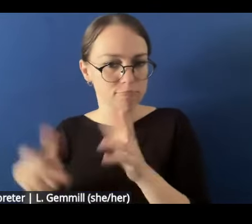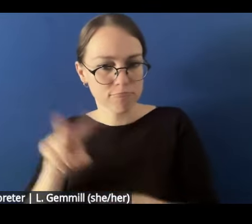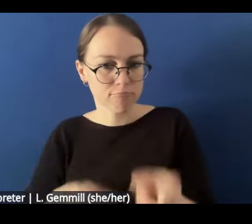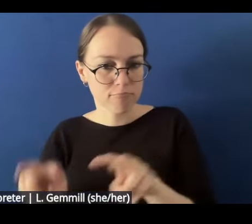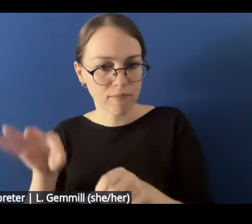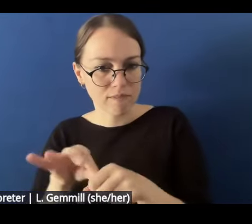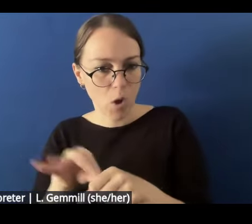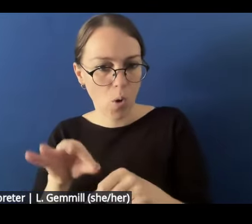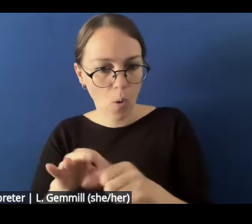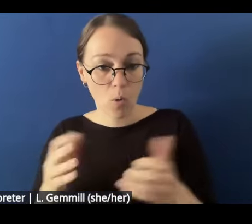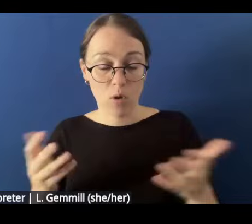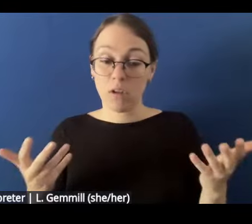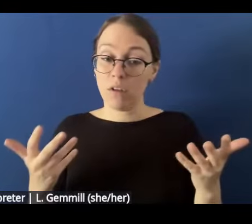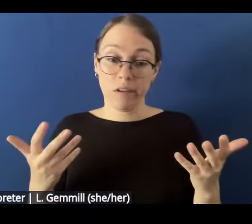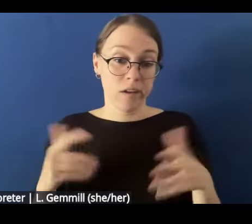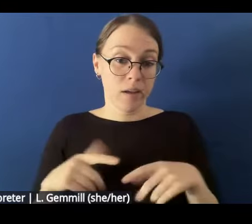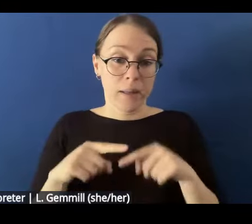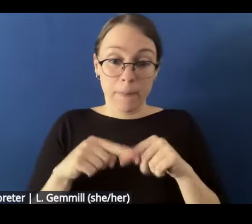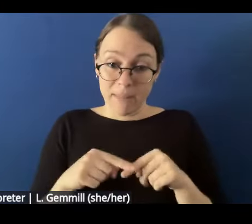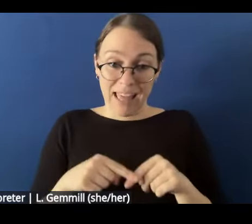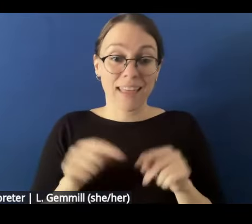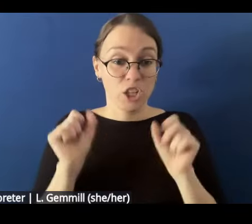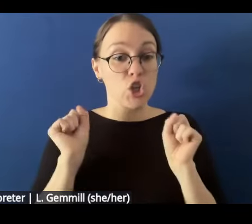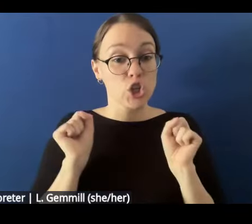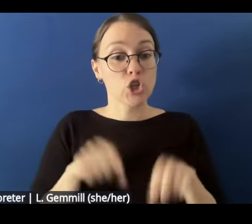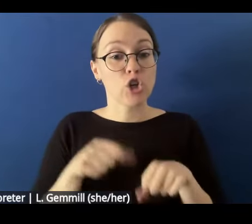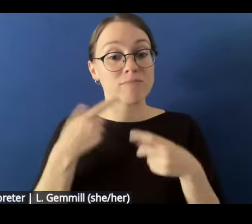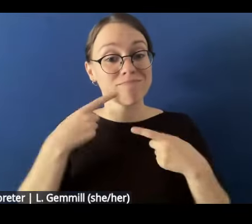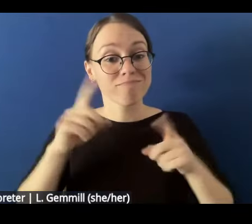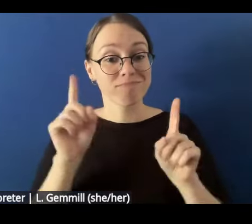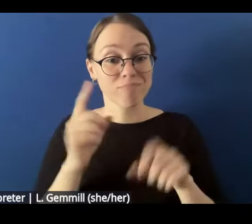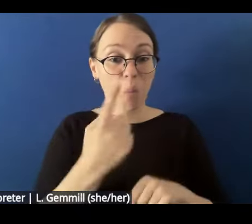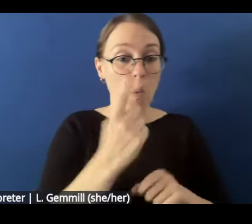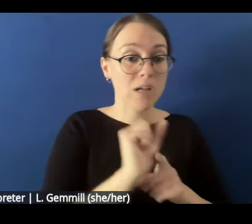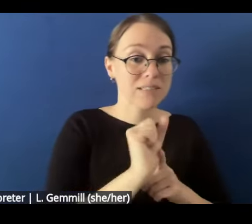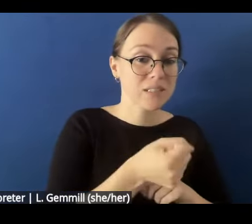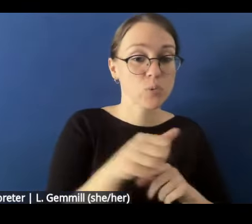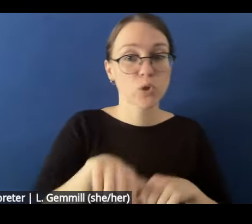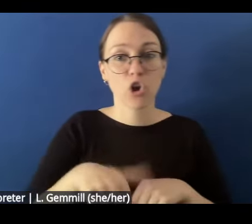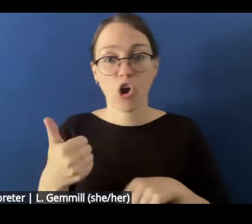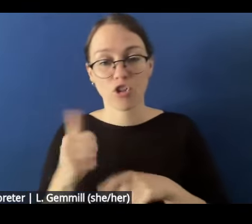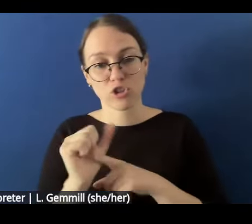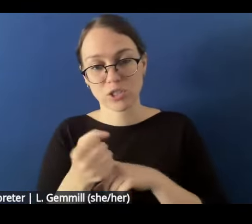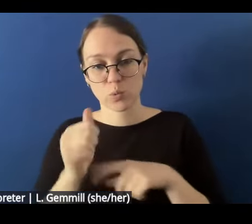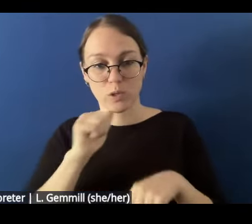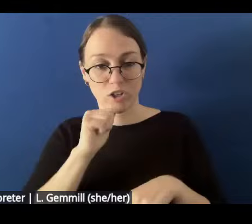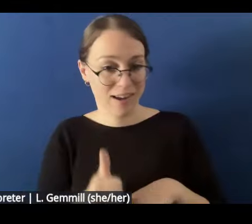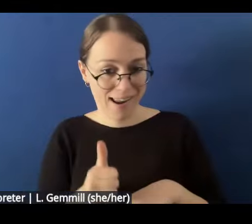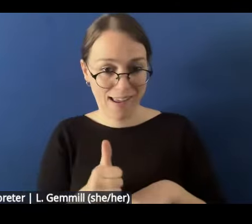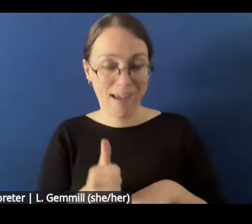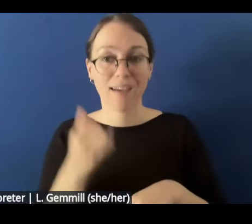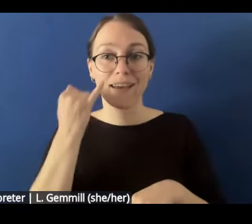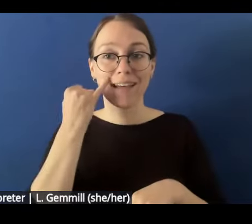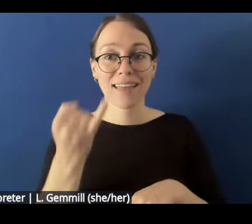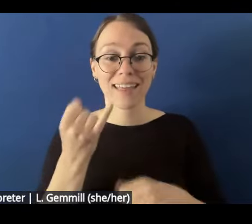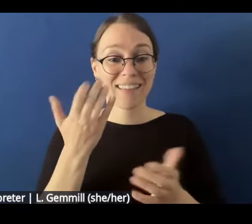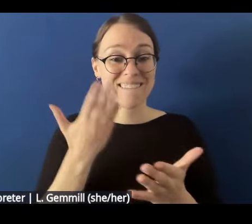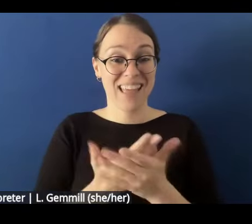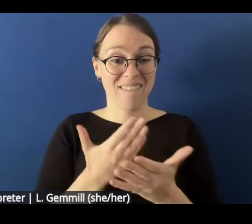it may be possible at one point, it may not be possible for another. If evidence is submitted sufficient to commence